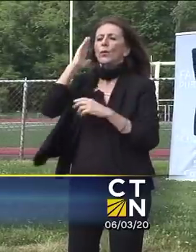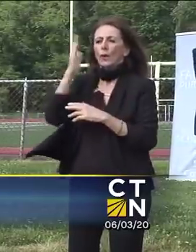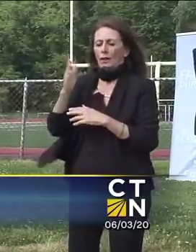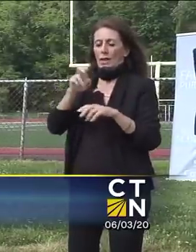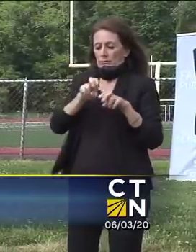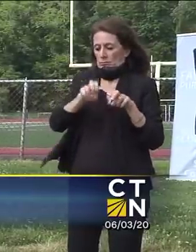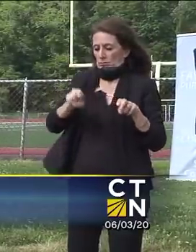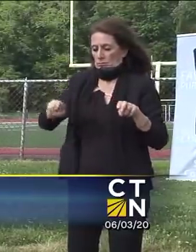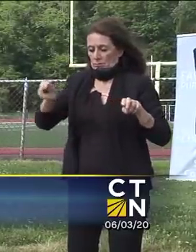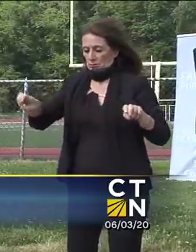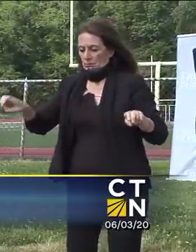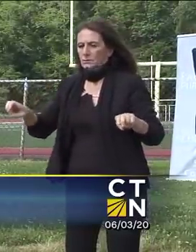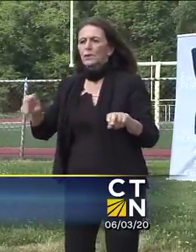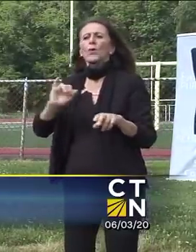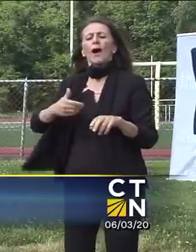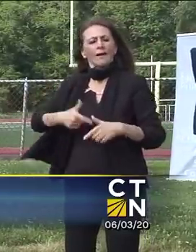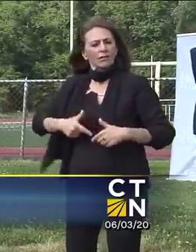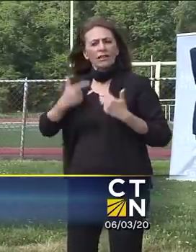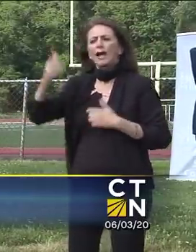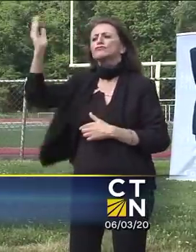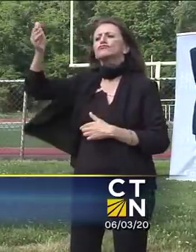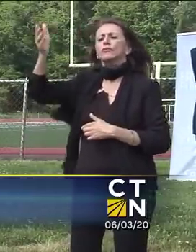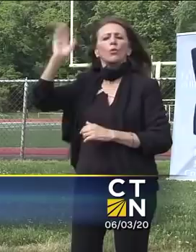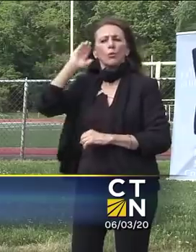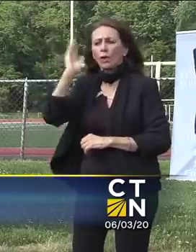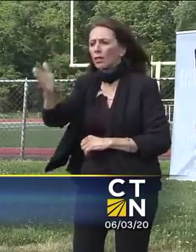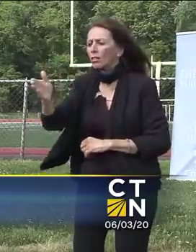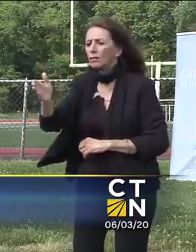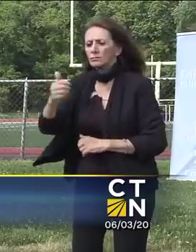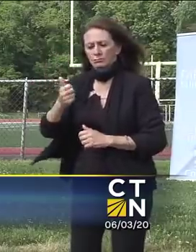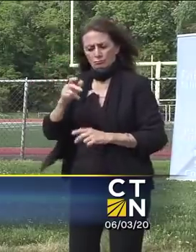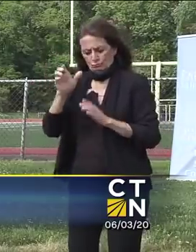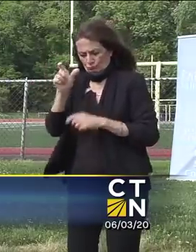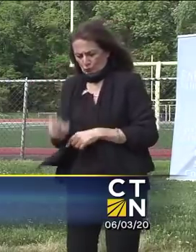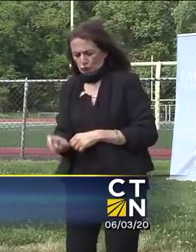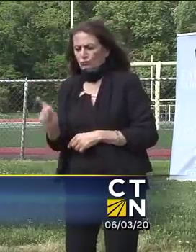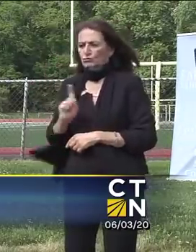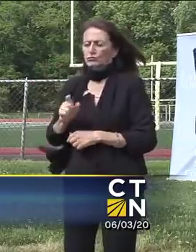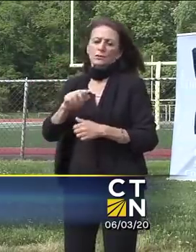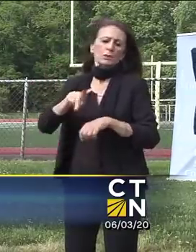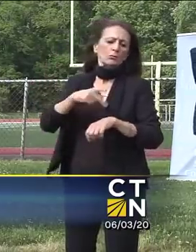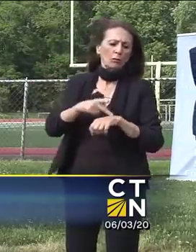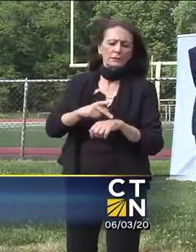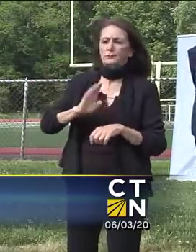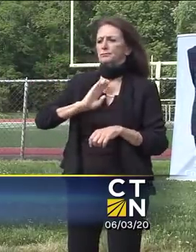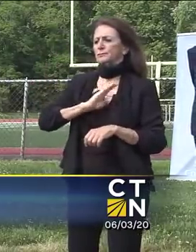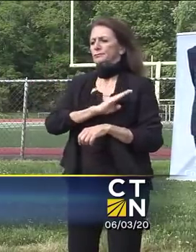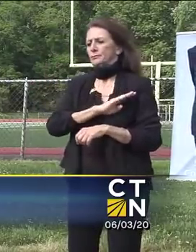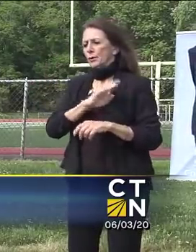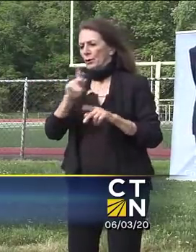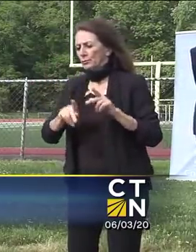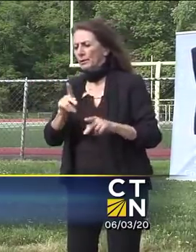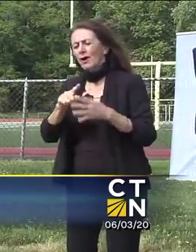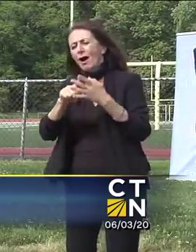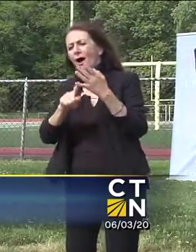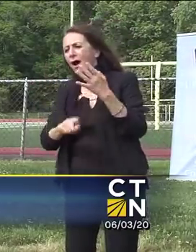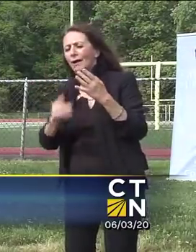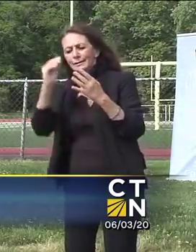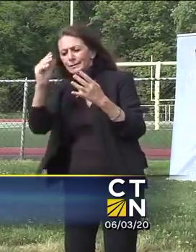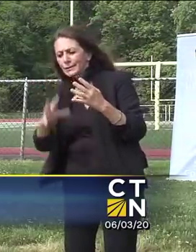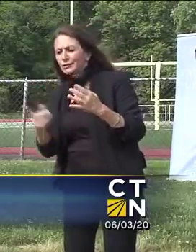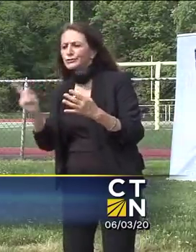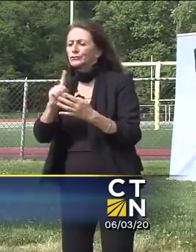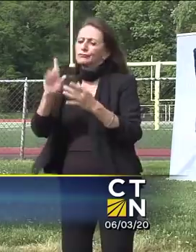live speeches, just like we do for every graduation, from myself, our principal, our board chair, our selected